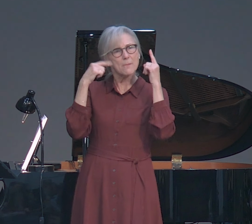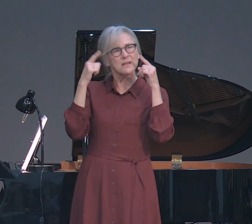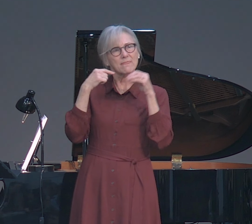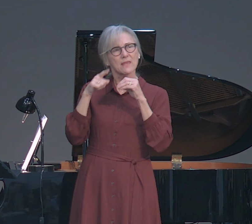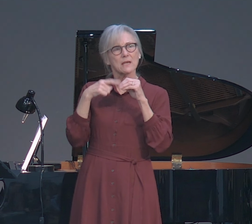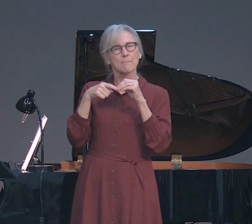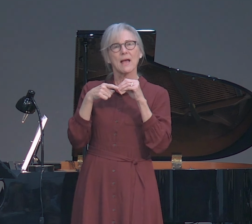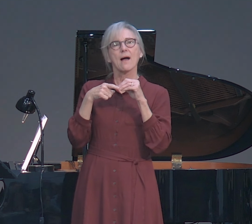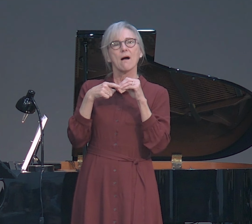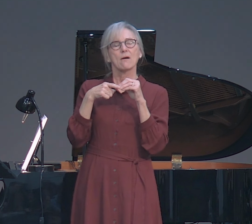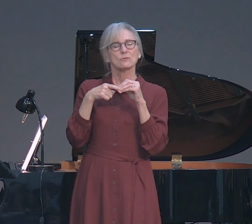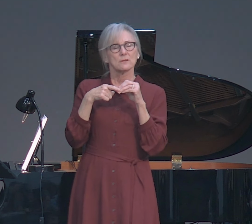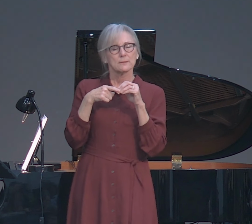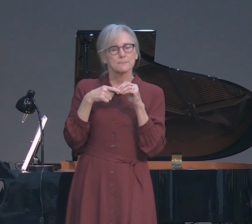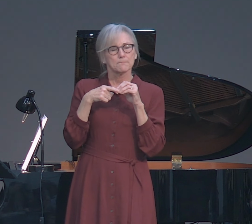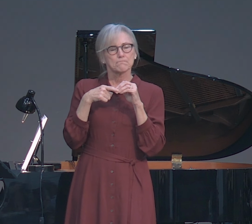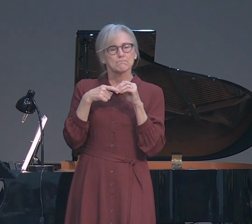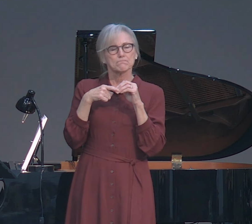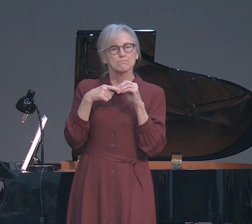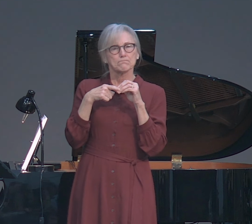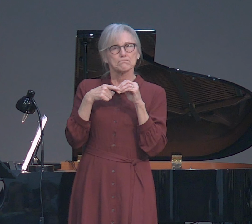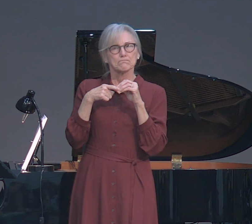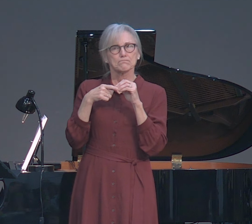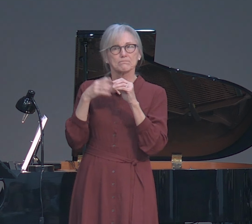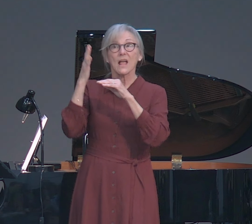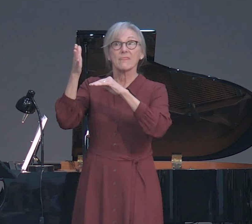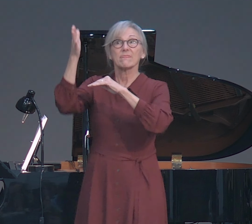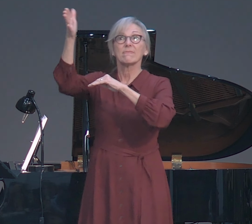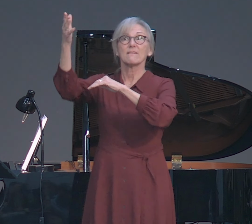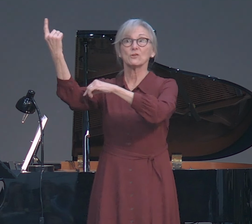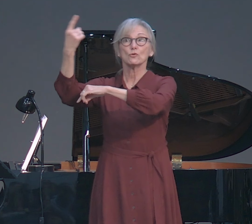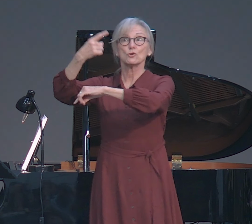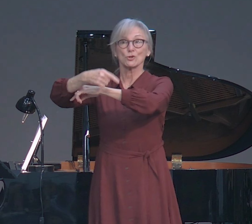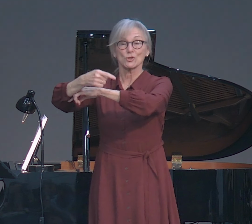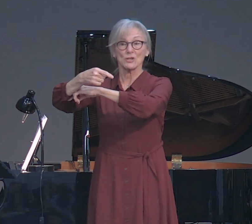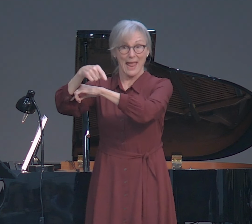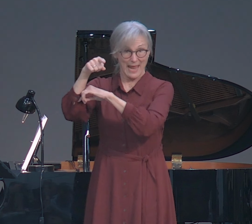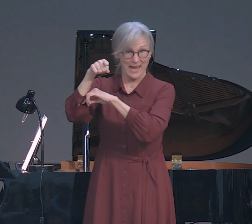day when you stand before God? We're all going to do it.